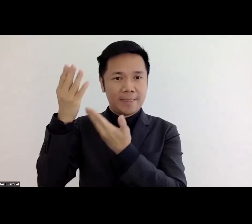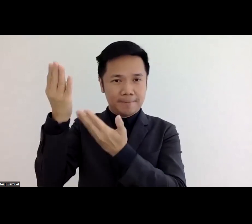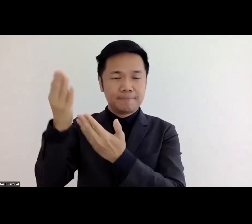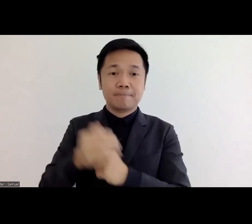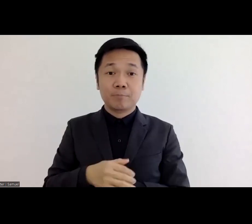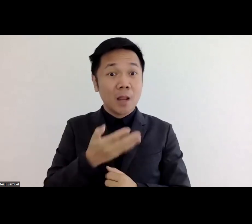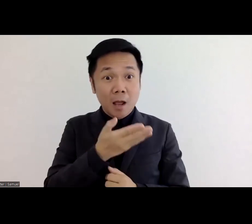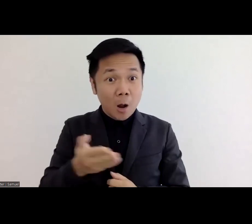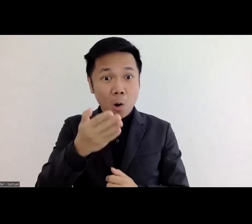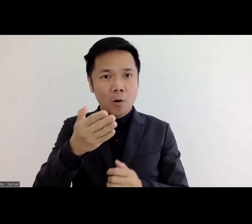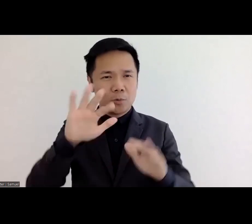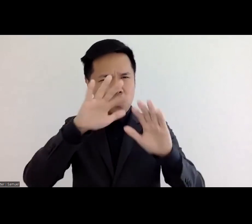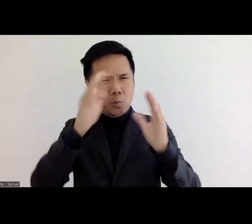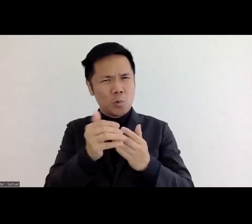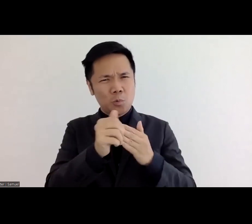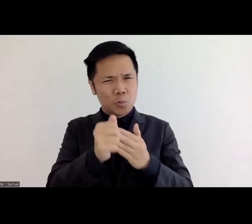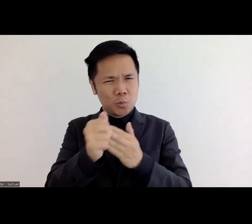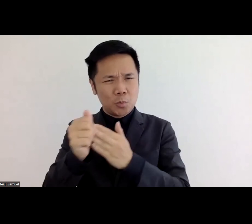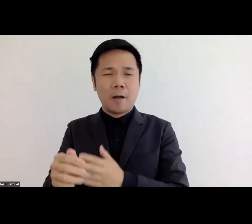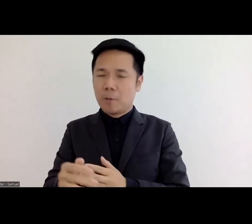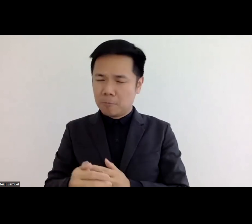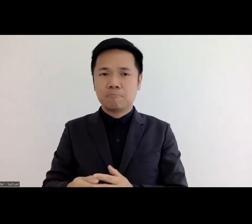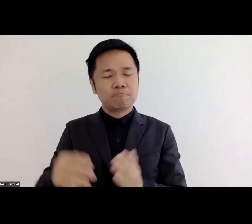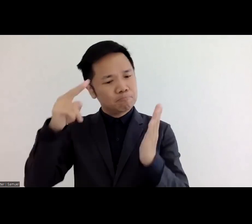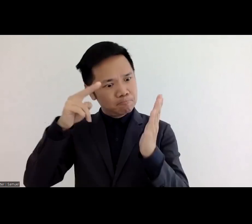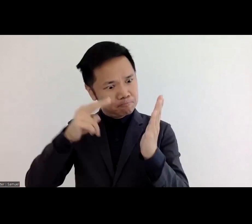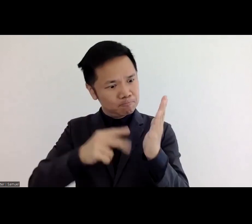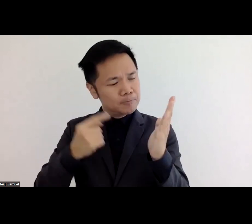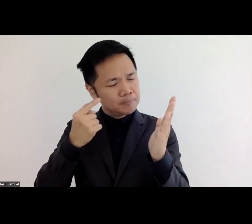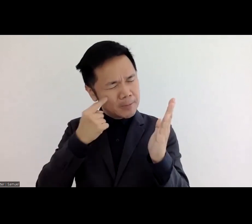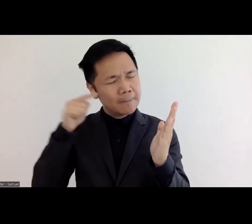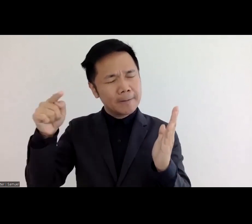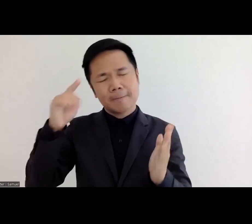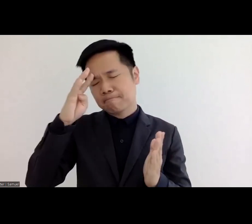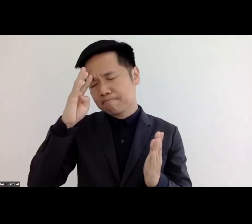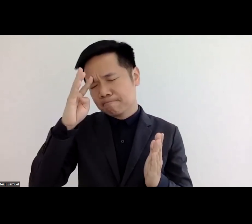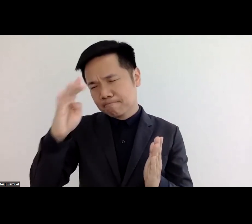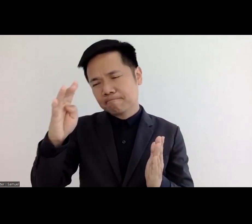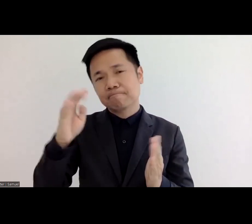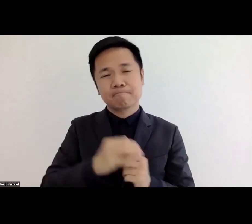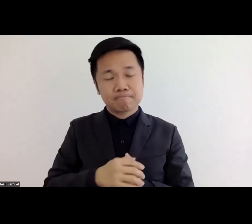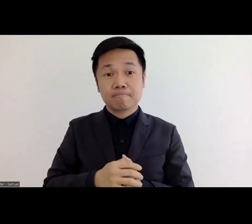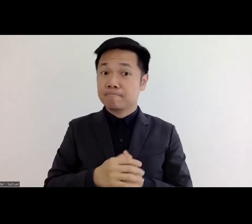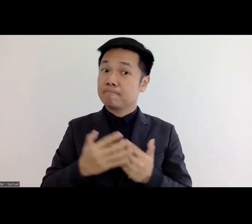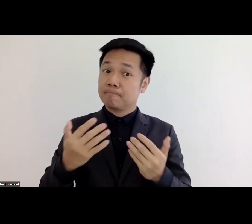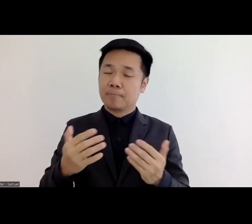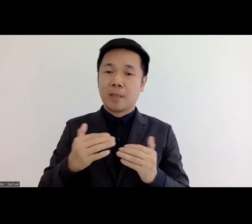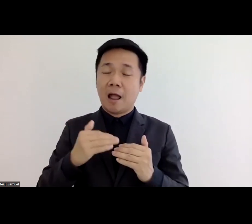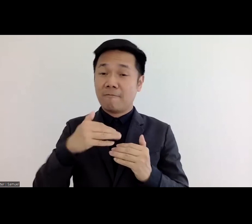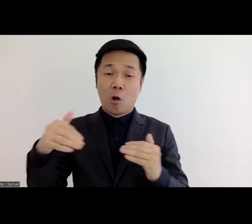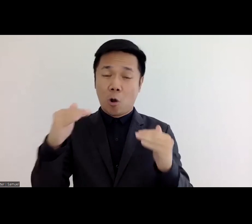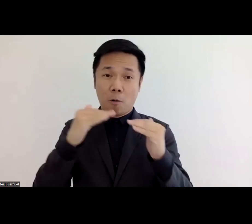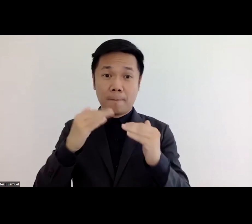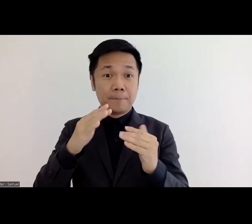will take all these discussion points into their consideration, and our people with disabilities